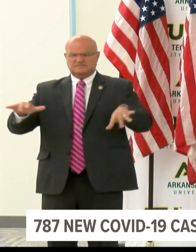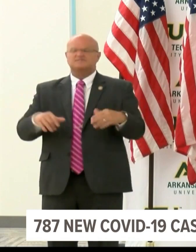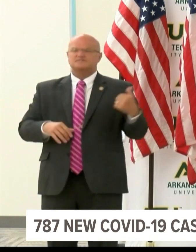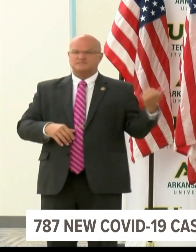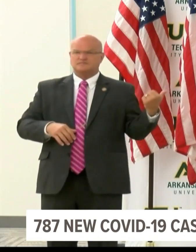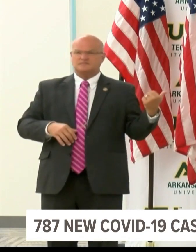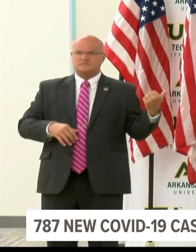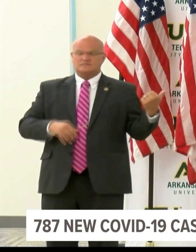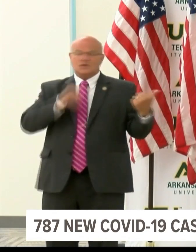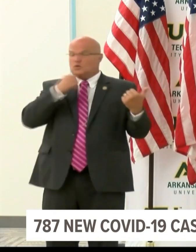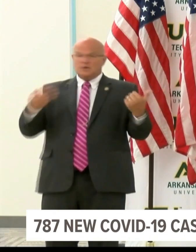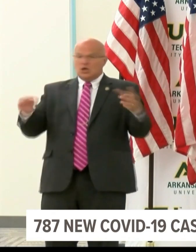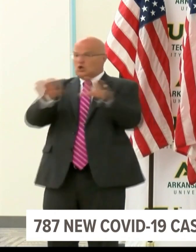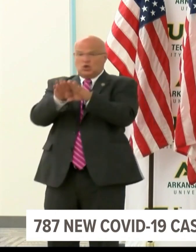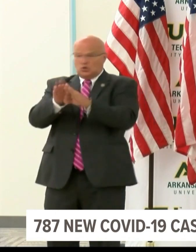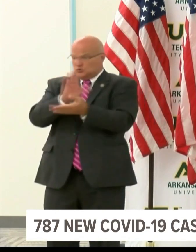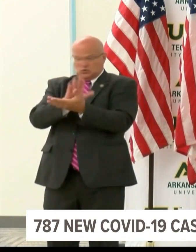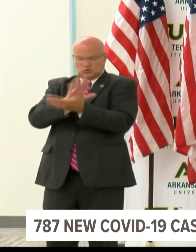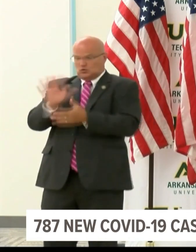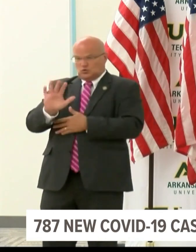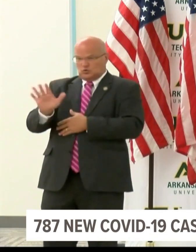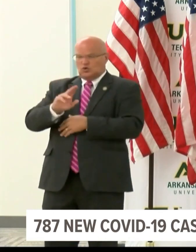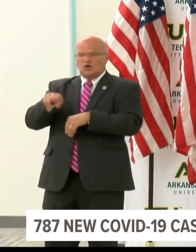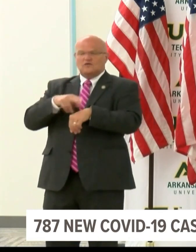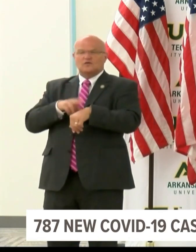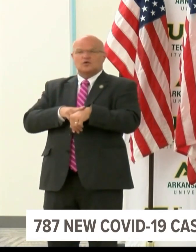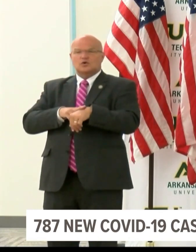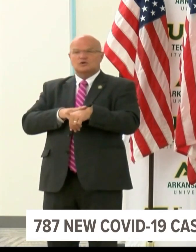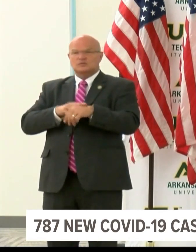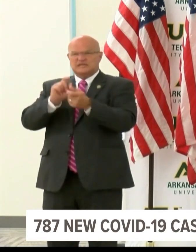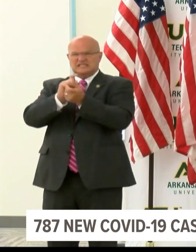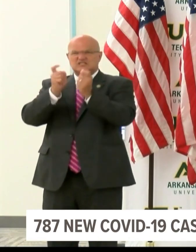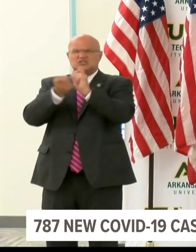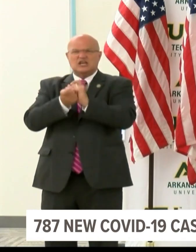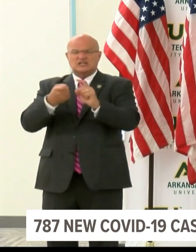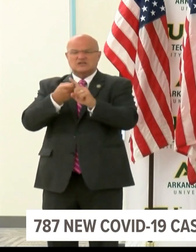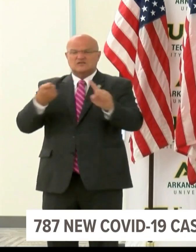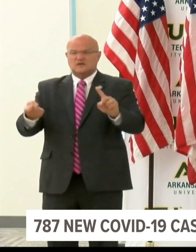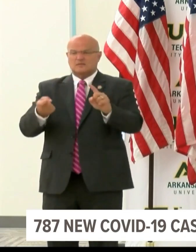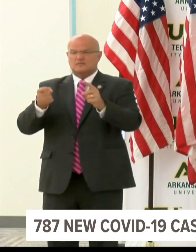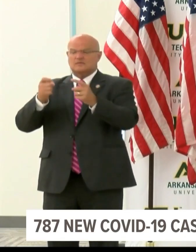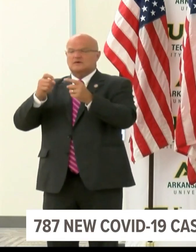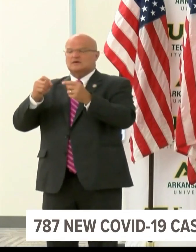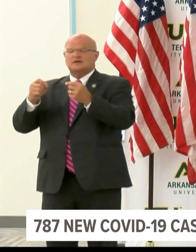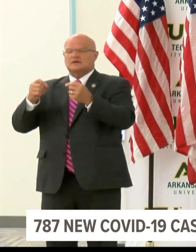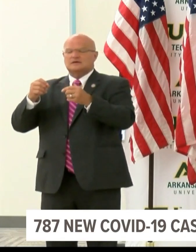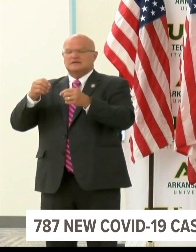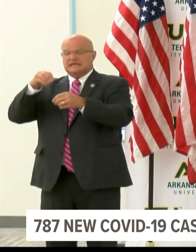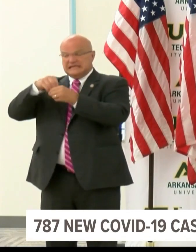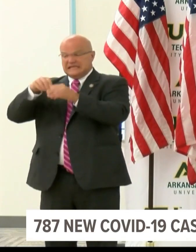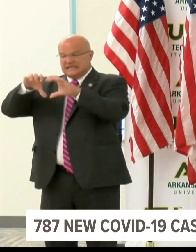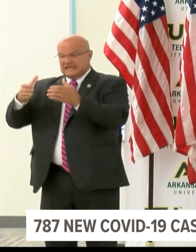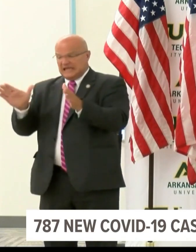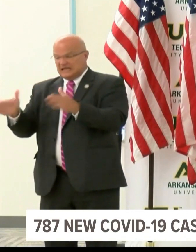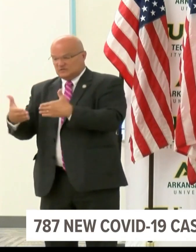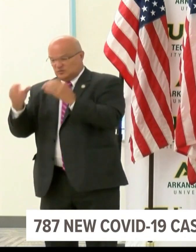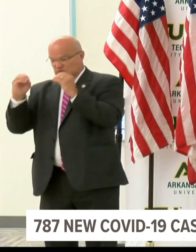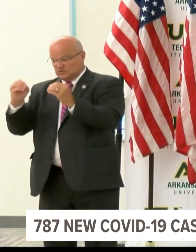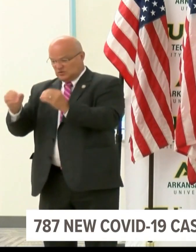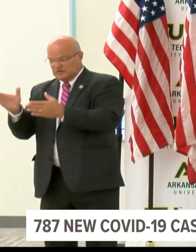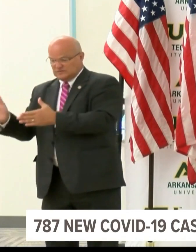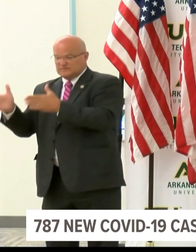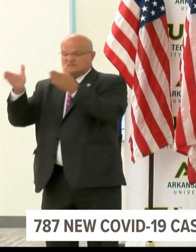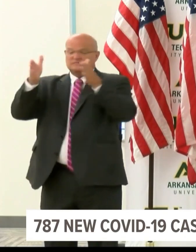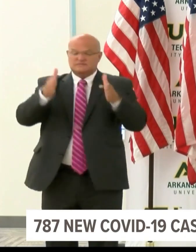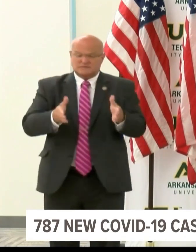So it wouldn't be closing the school down. Of course, it would be changing from online, in classroom instruction